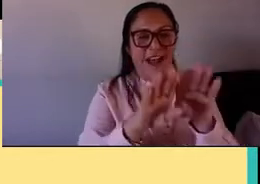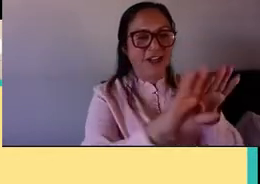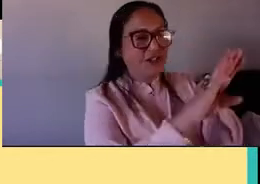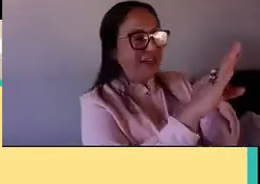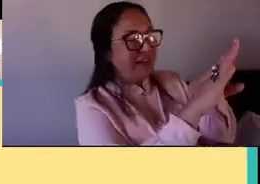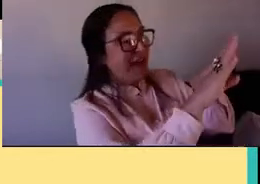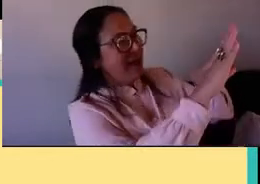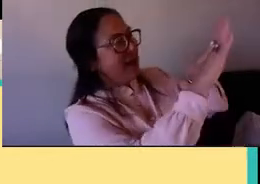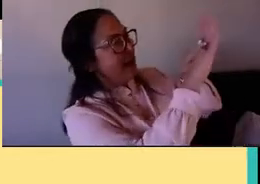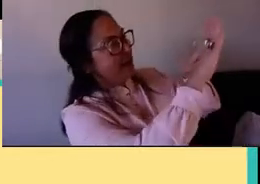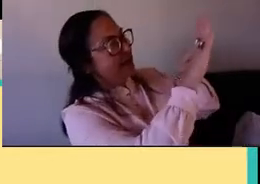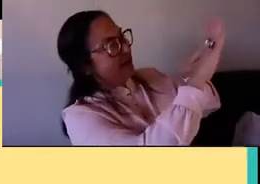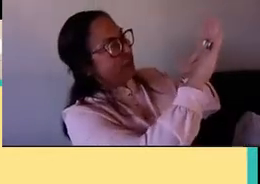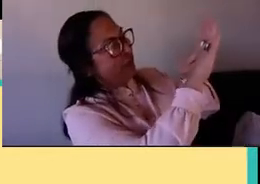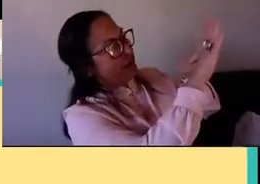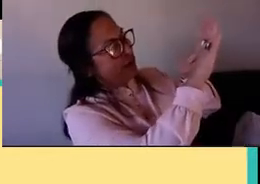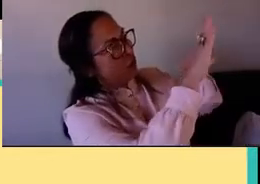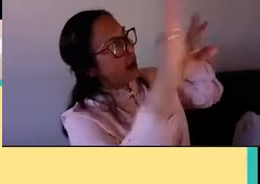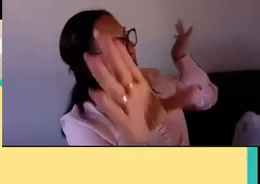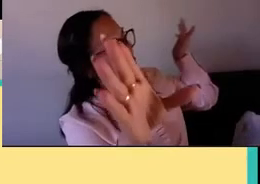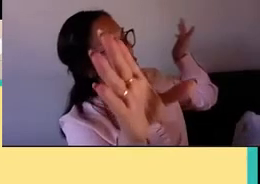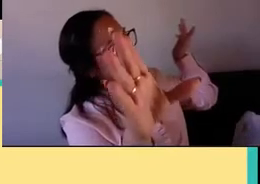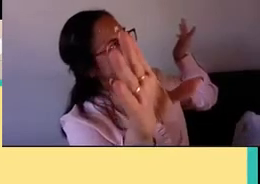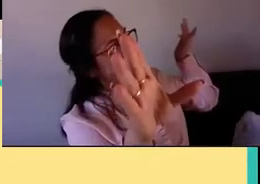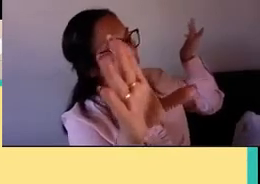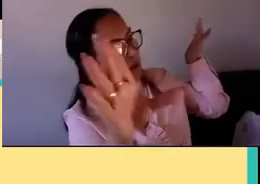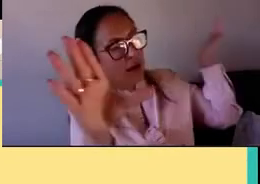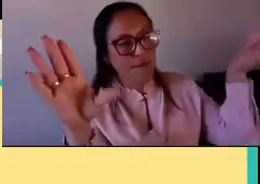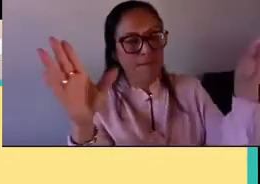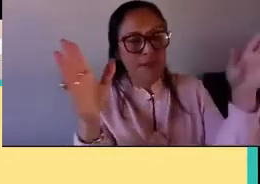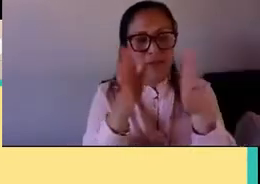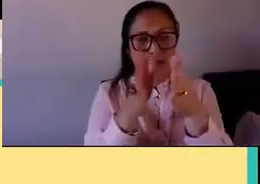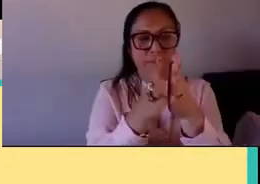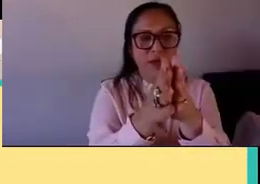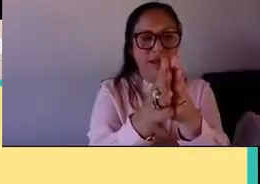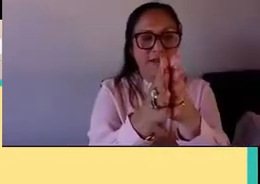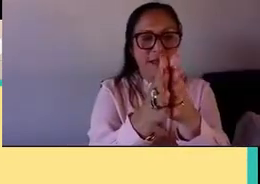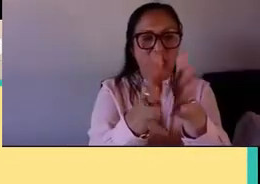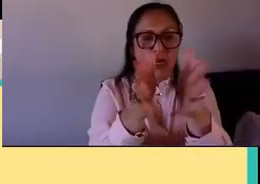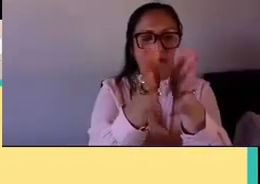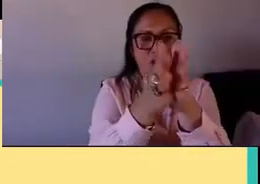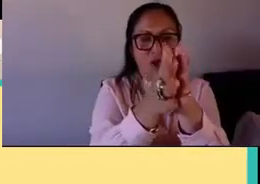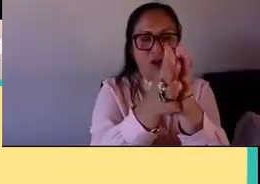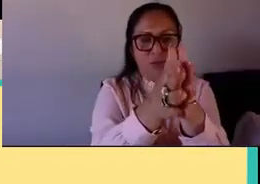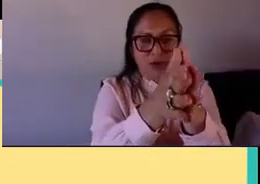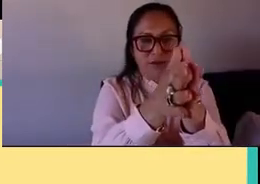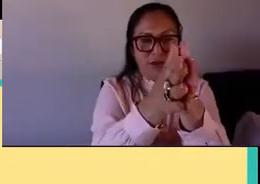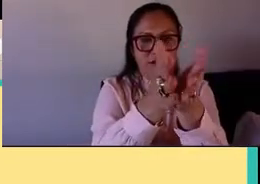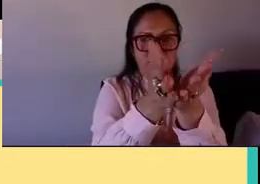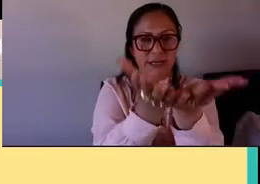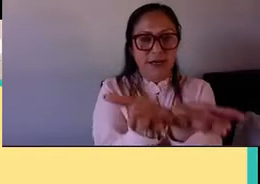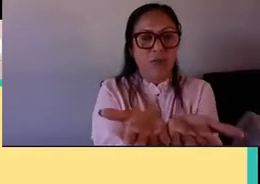is actually hands facing away and open. And then book is like it's closed. Your book